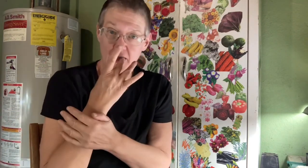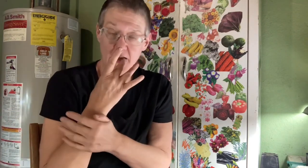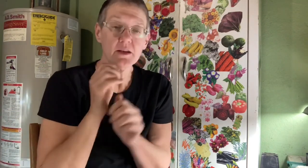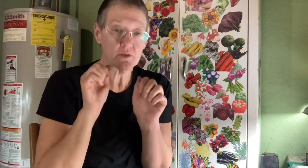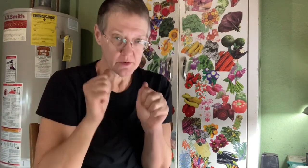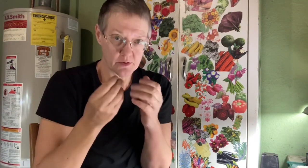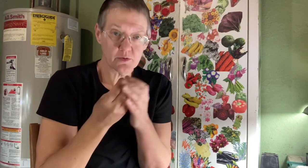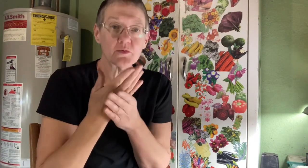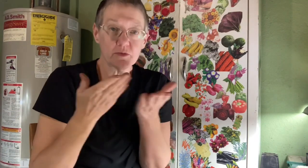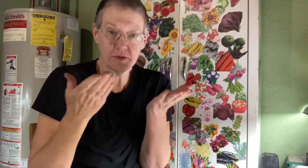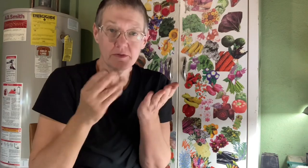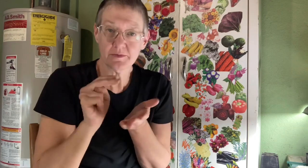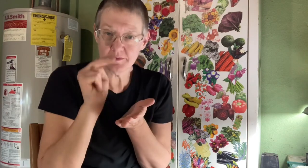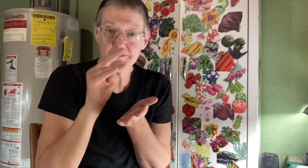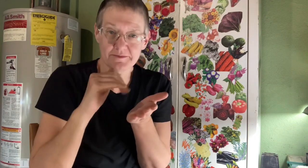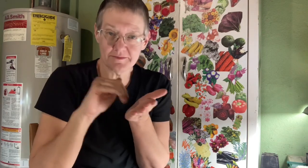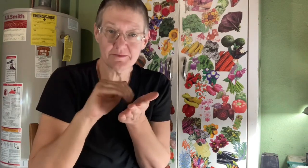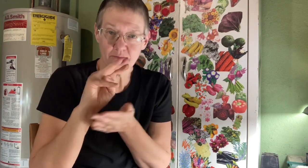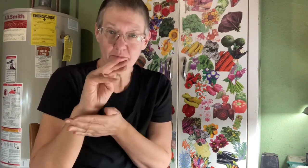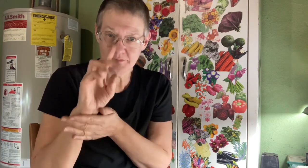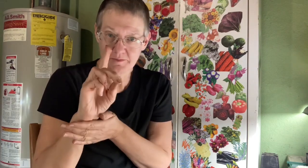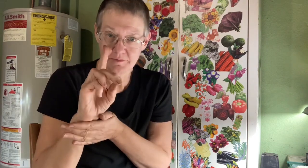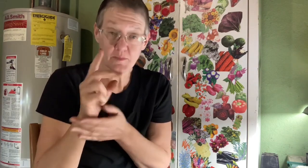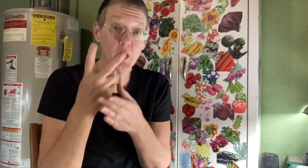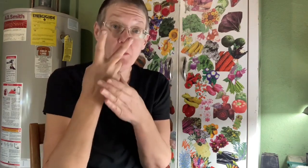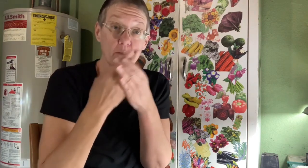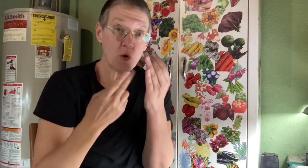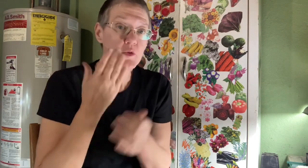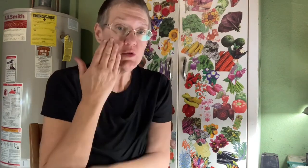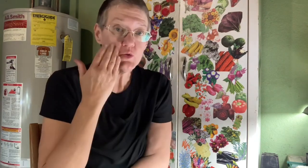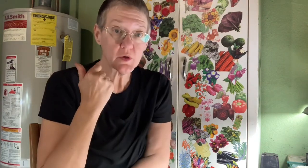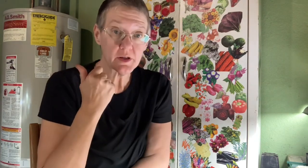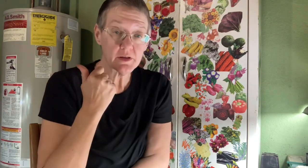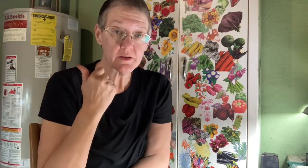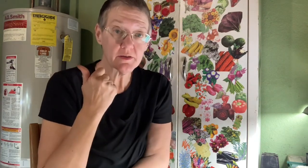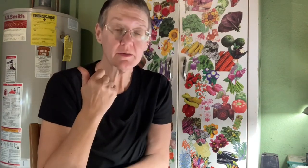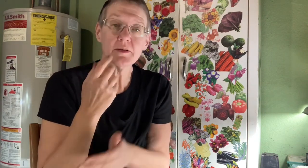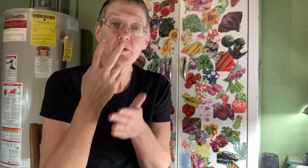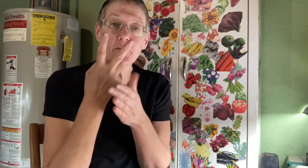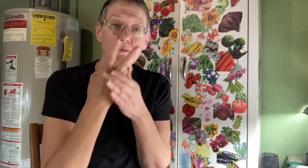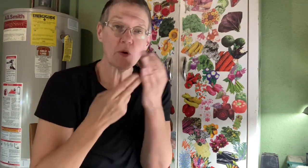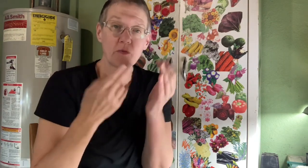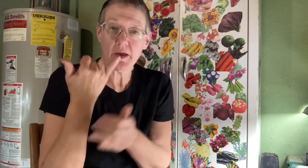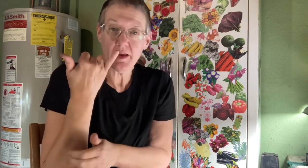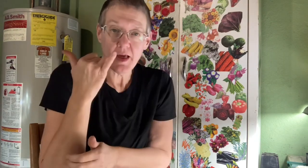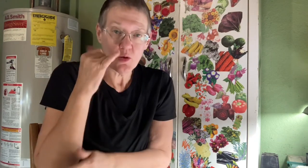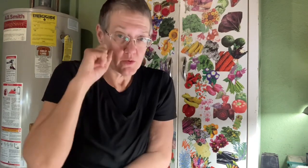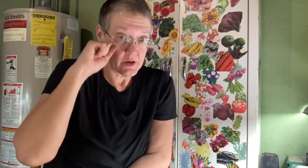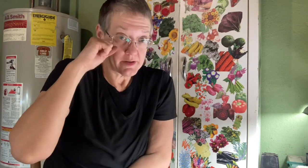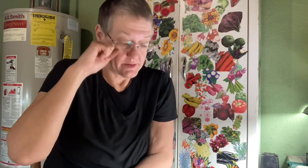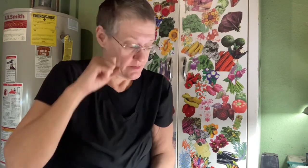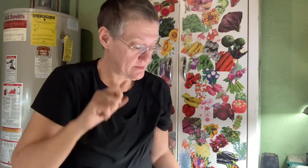of sunlight. They grow well in the north, but we can grow them here too. They're both a sweet yellow